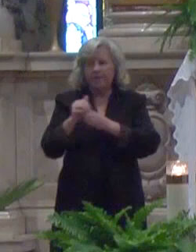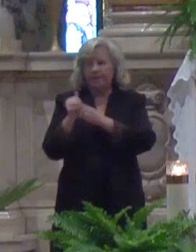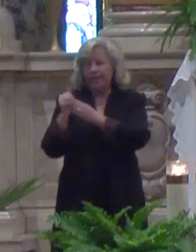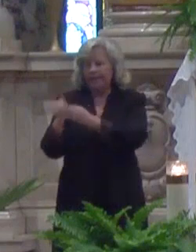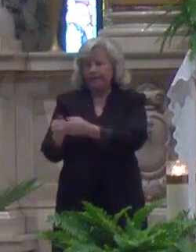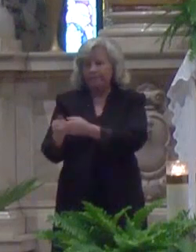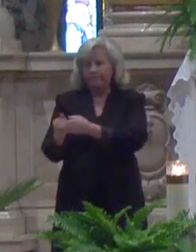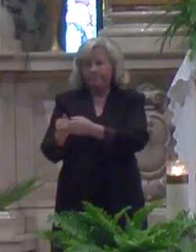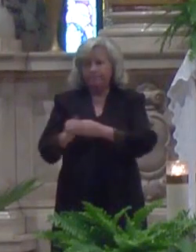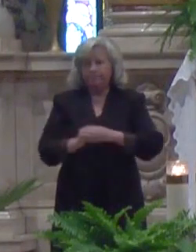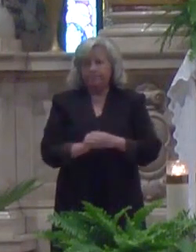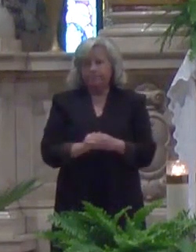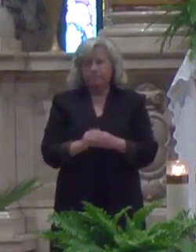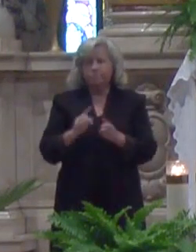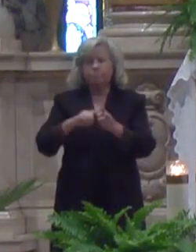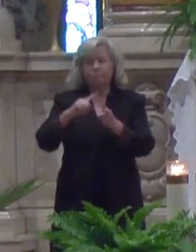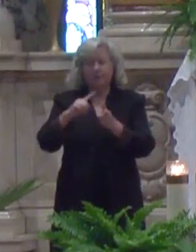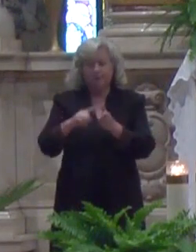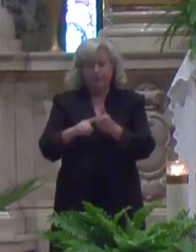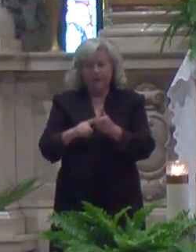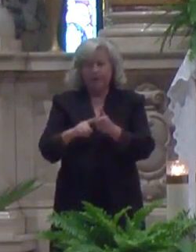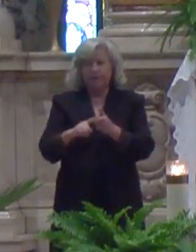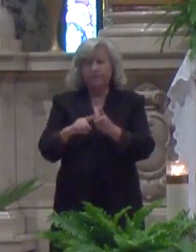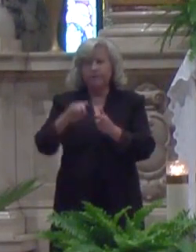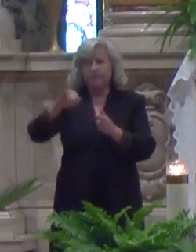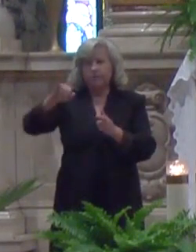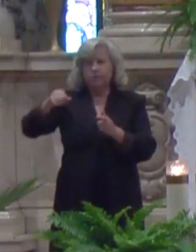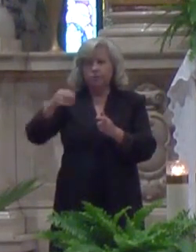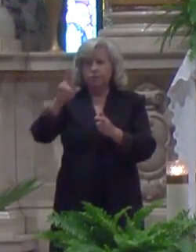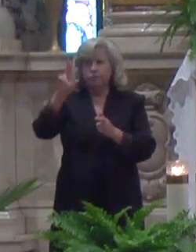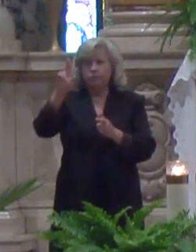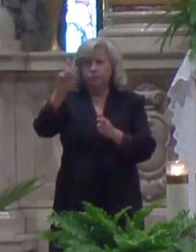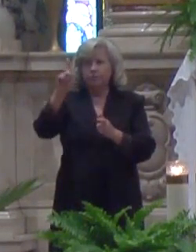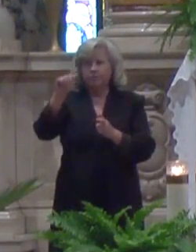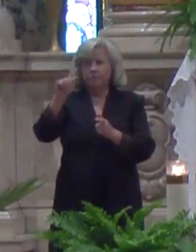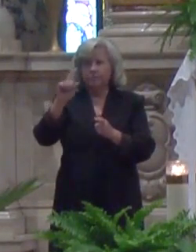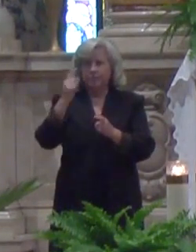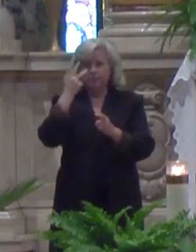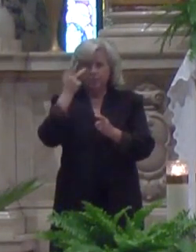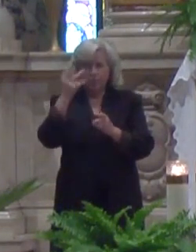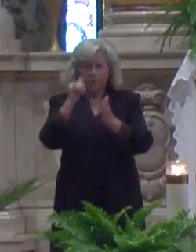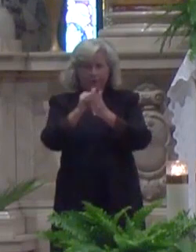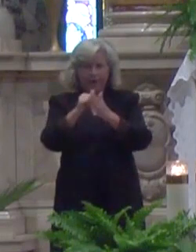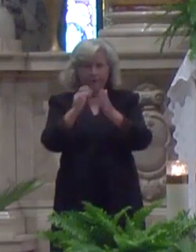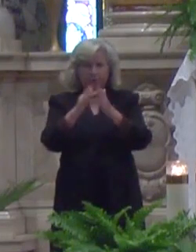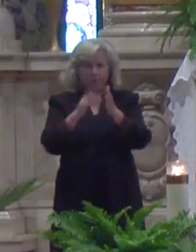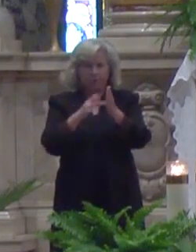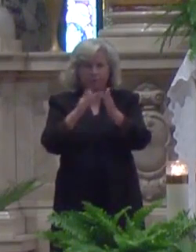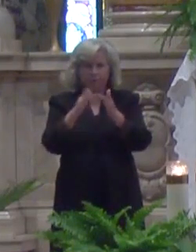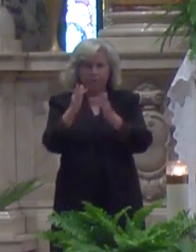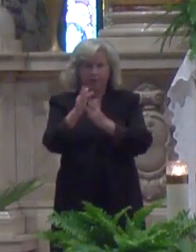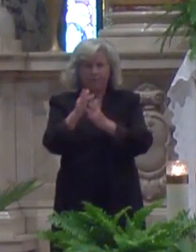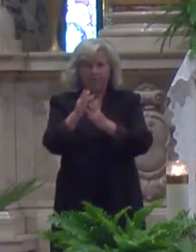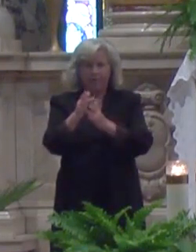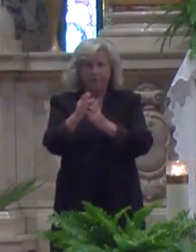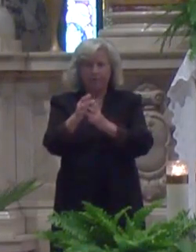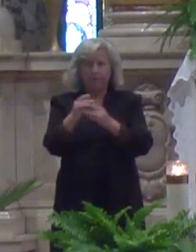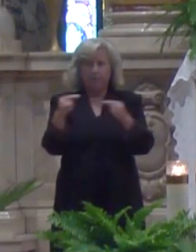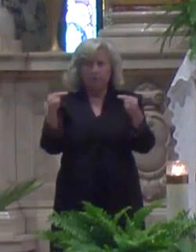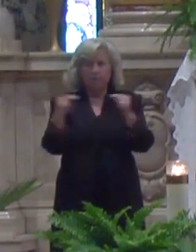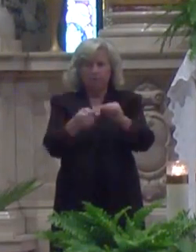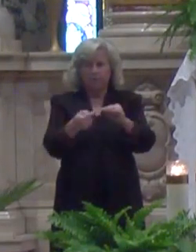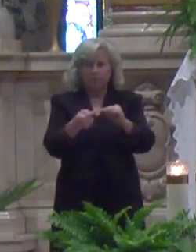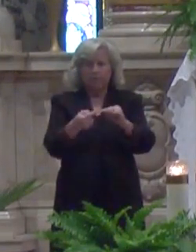the governor. Then Judas, his betrayer, seeing that Jesus had been condemned, deeply regretted what he had